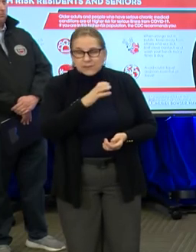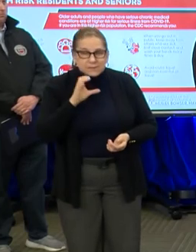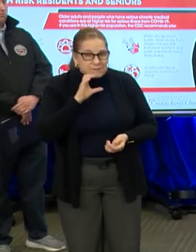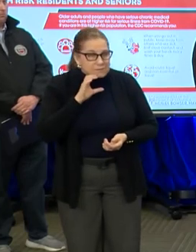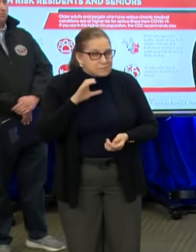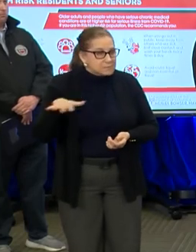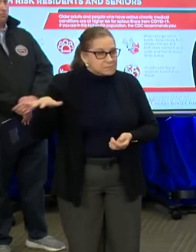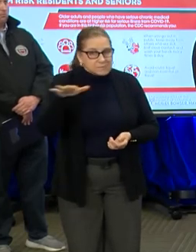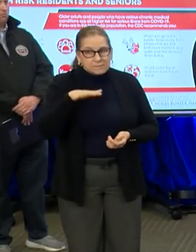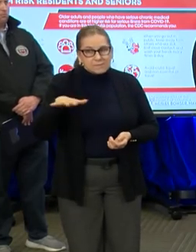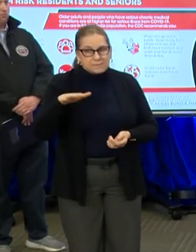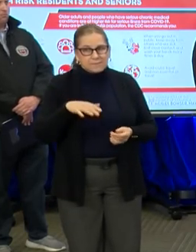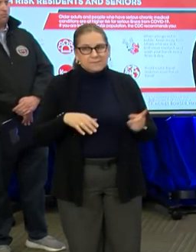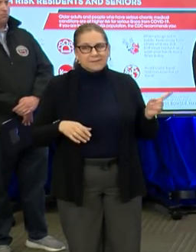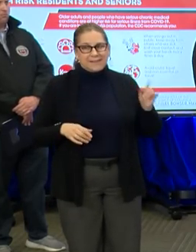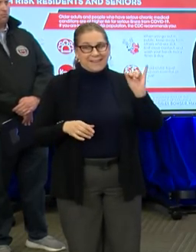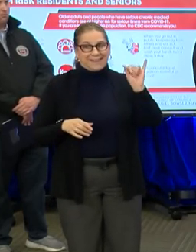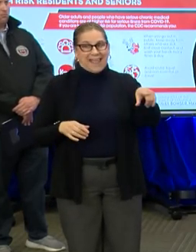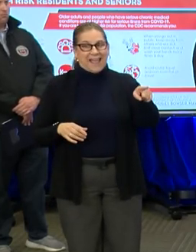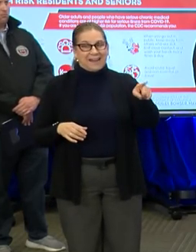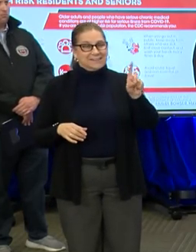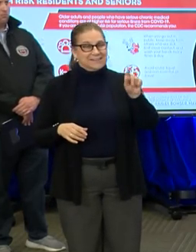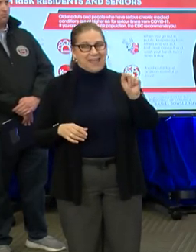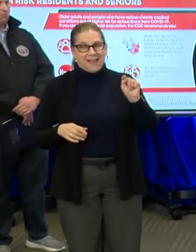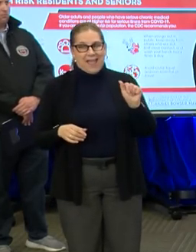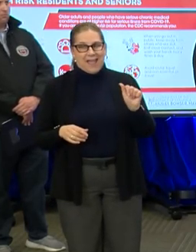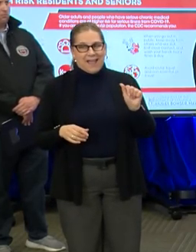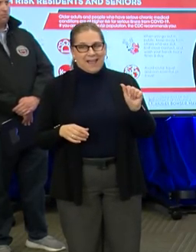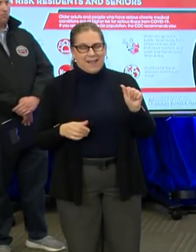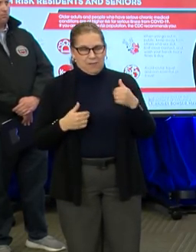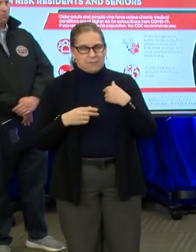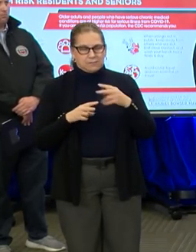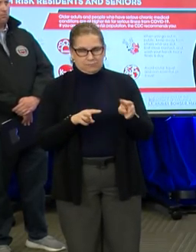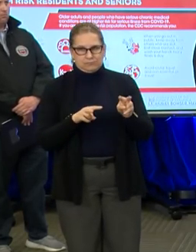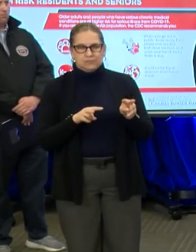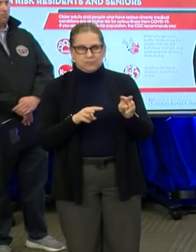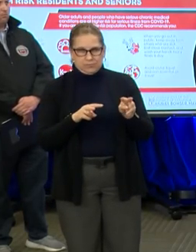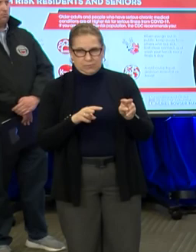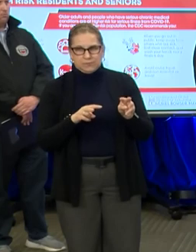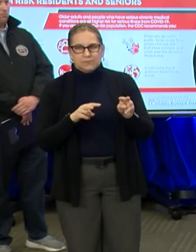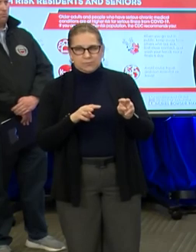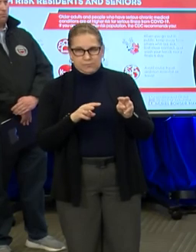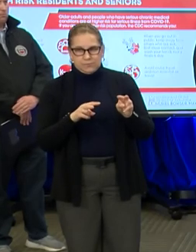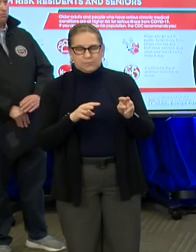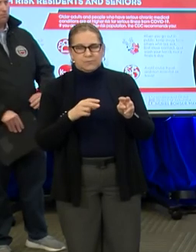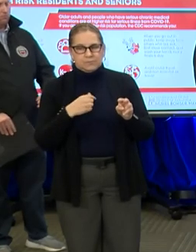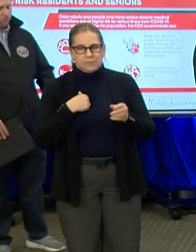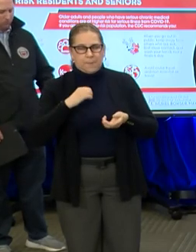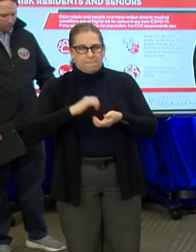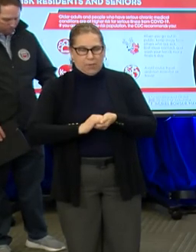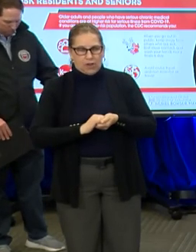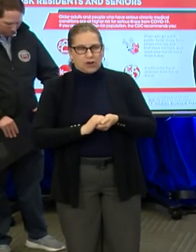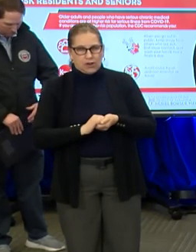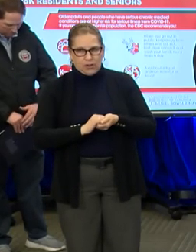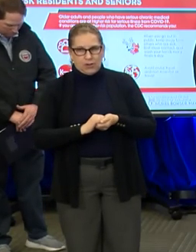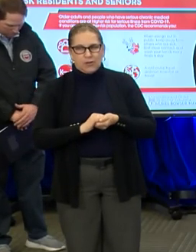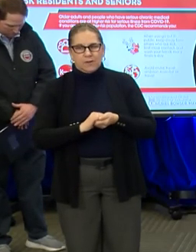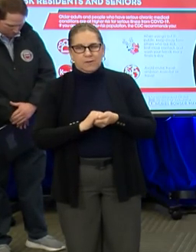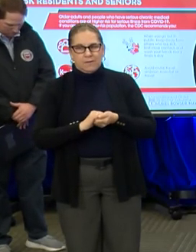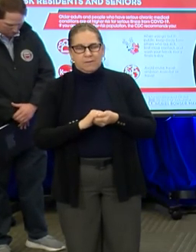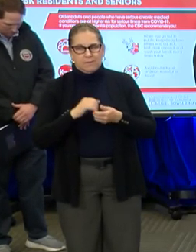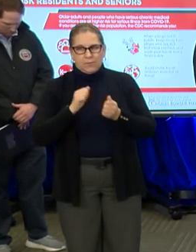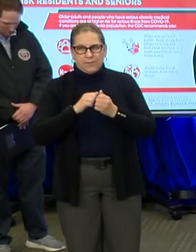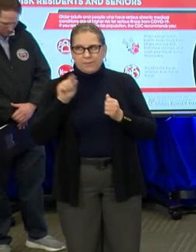It is a data element that we are keeping very close eye on, and we're working with our partners at that time. We are still prioritizing that